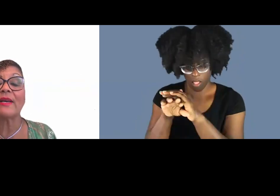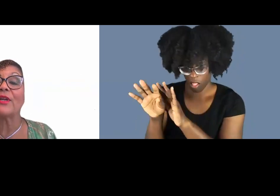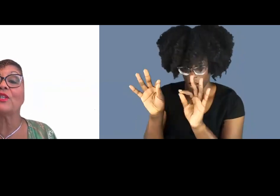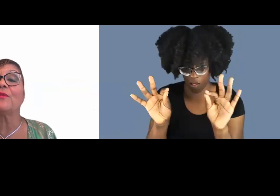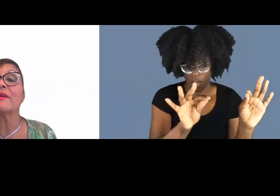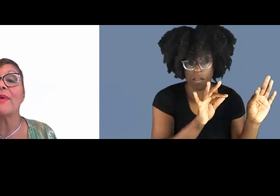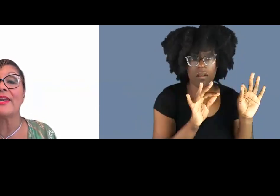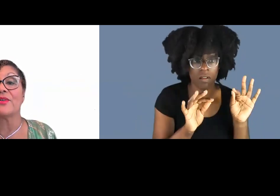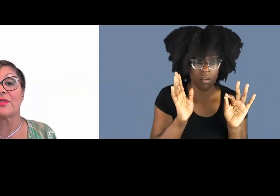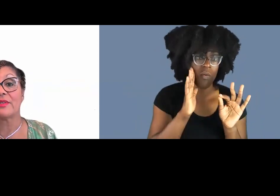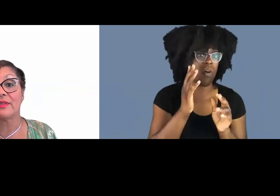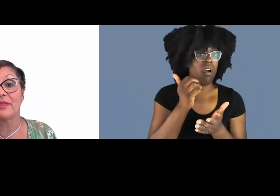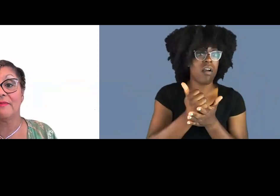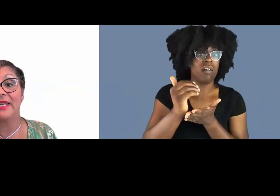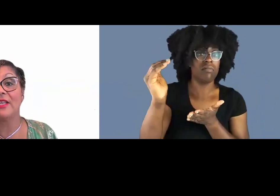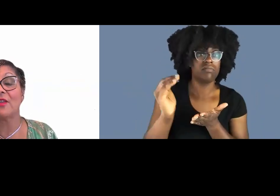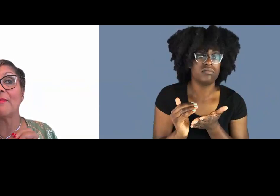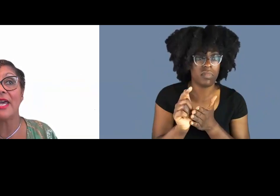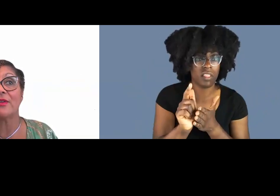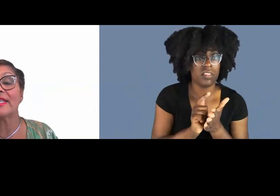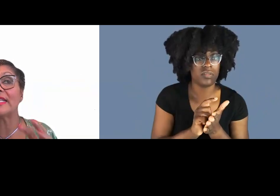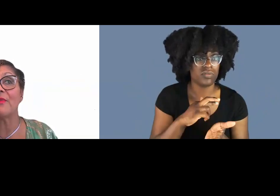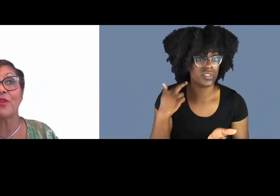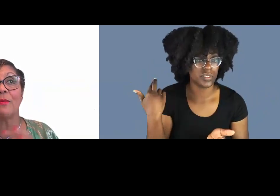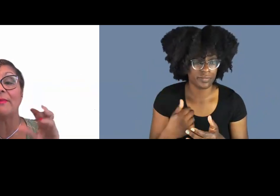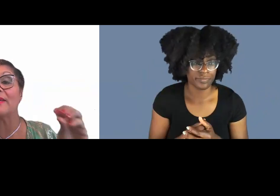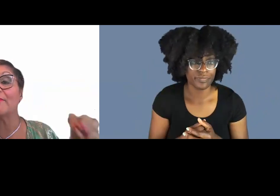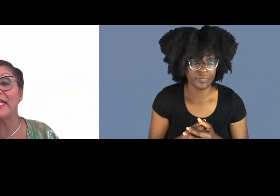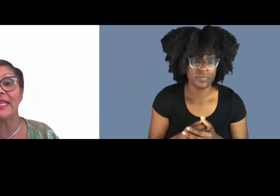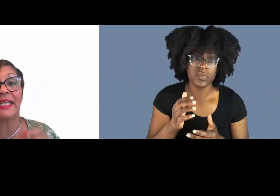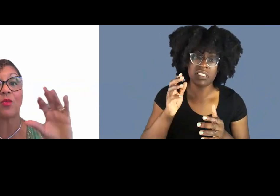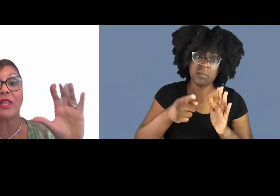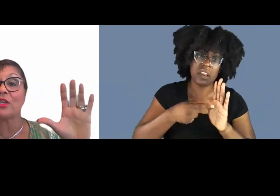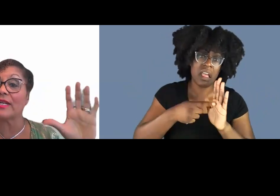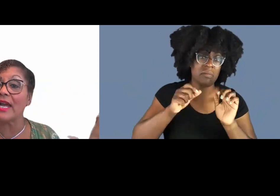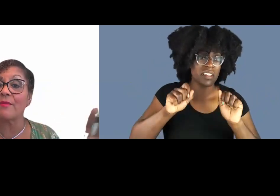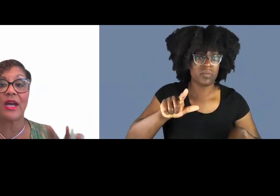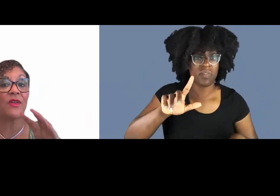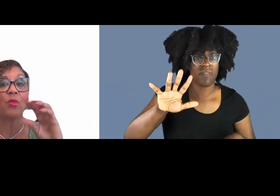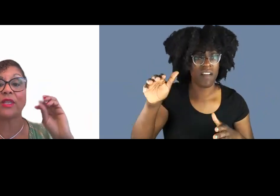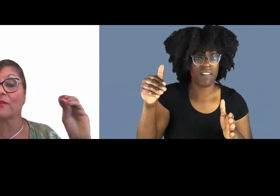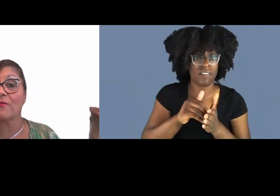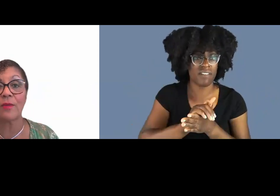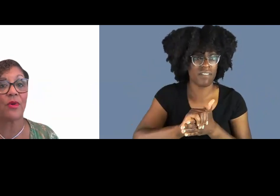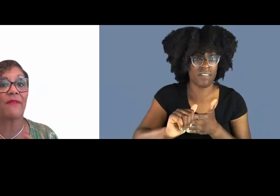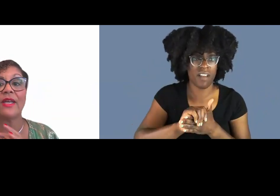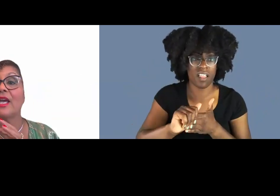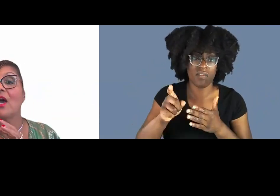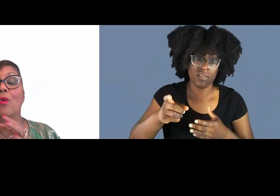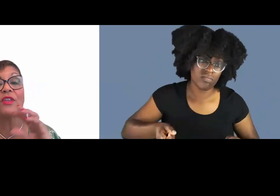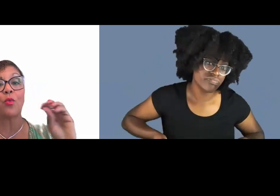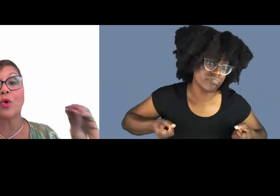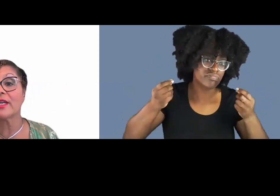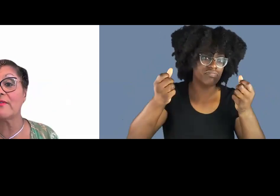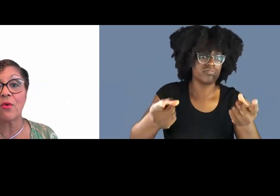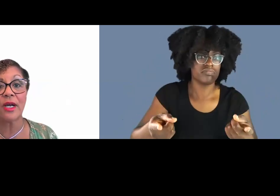it will separate you from competitors, meaning the competitors that some of you may be competing against, whether you're a nonprofit, whether you're for-profit,